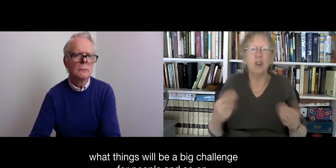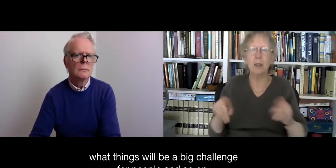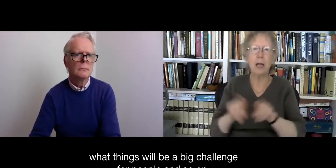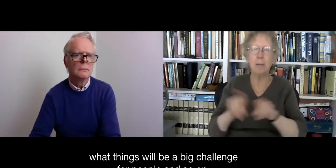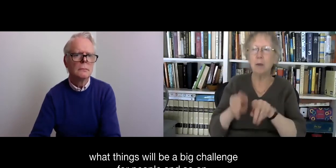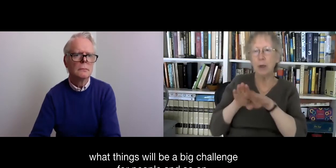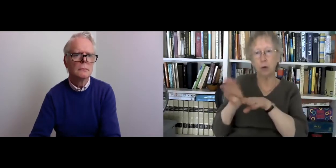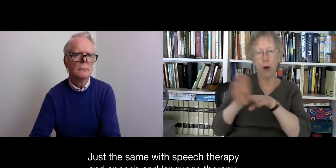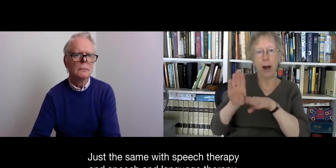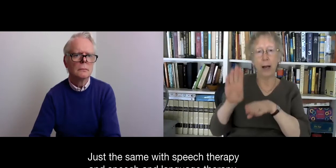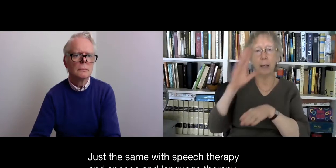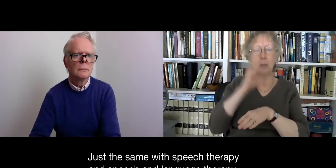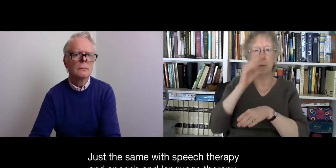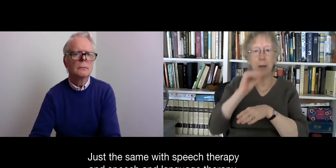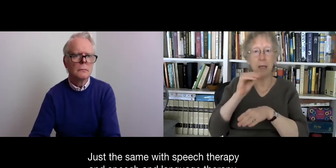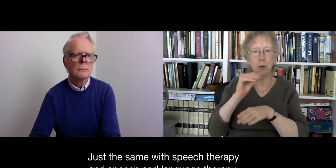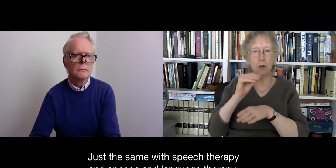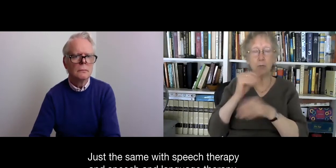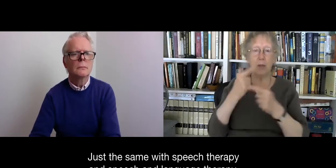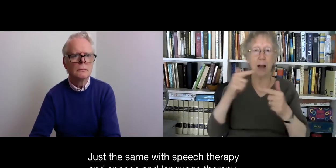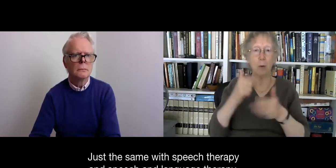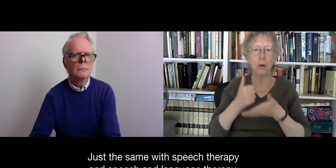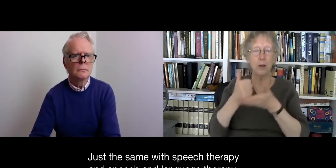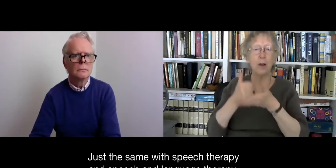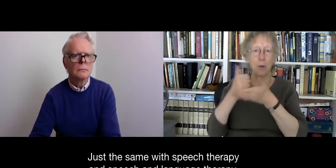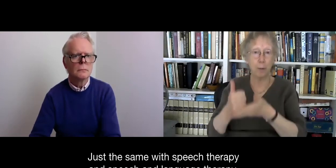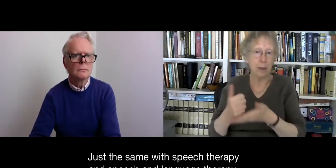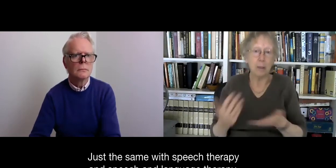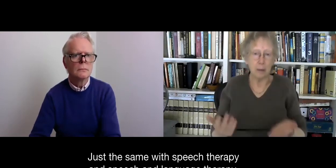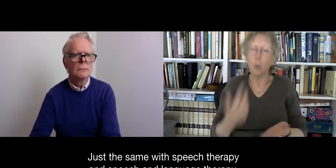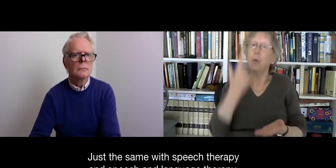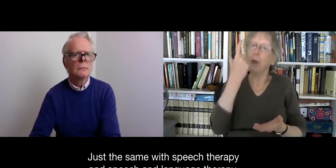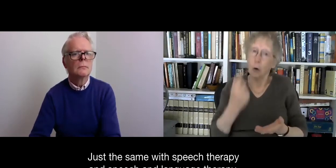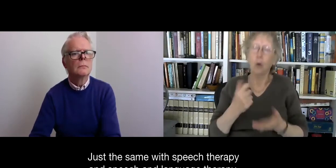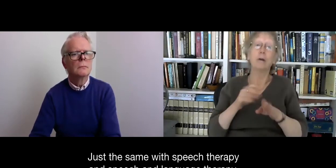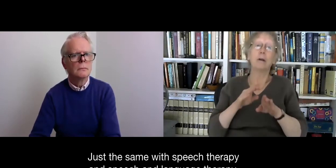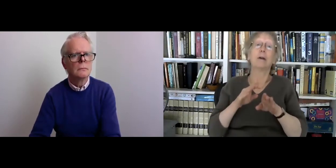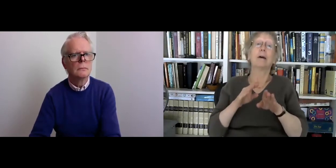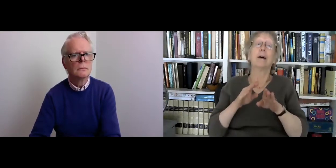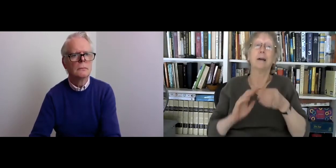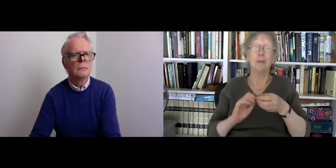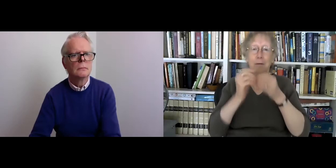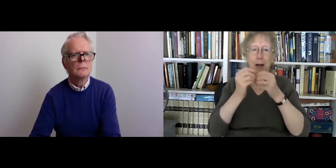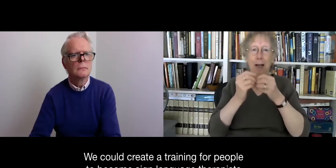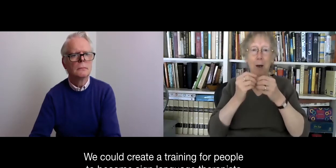so on. Just the same with speech therapy and speech and language therapy. We